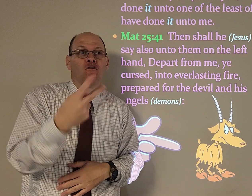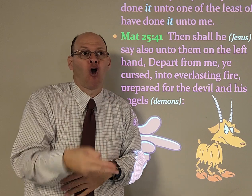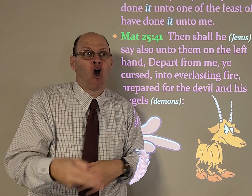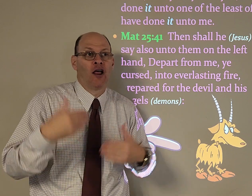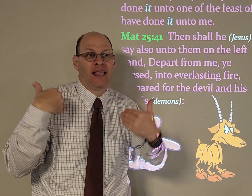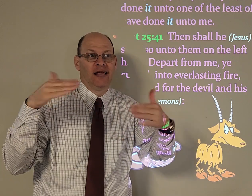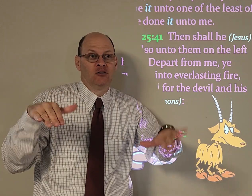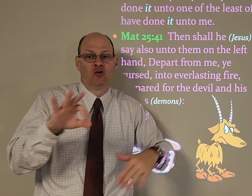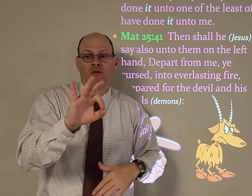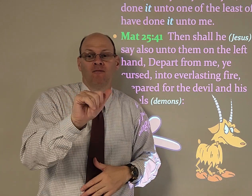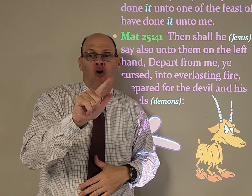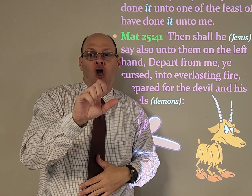The fallen angels.